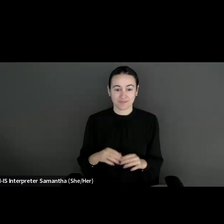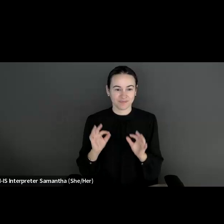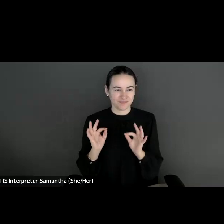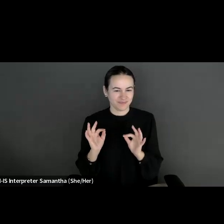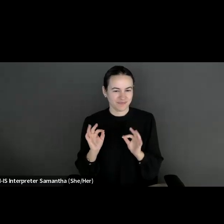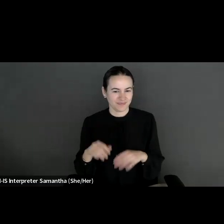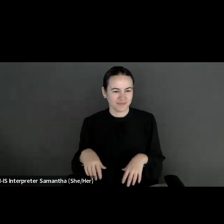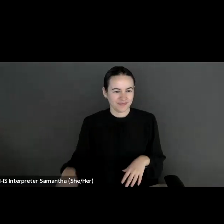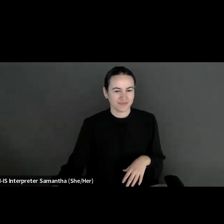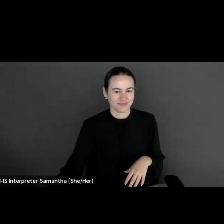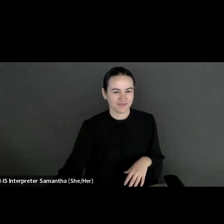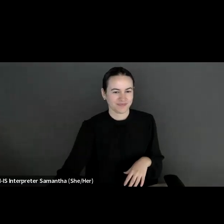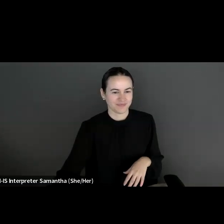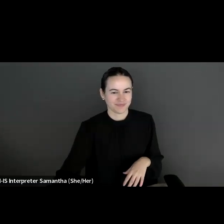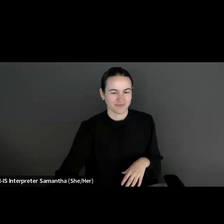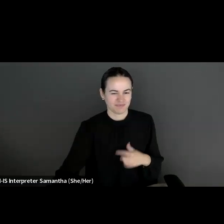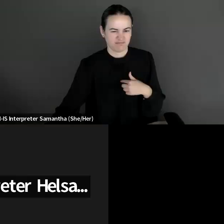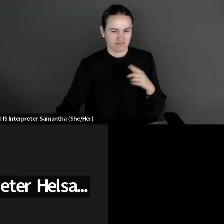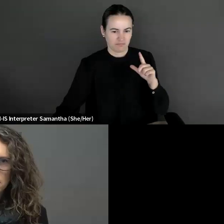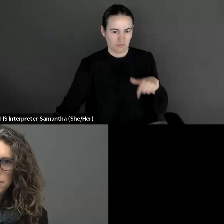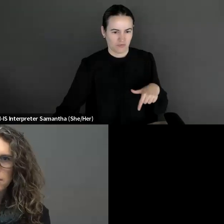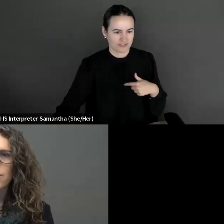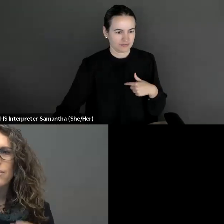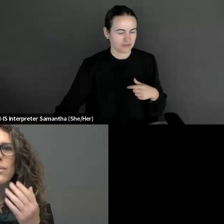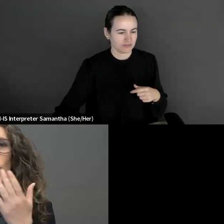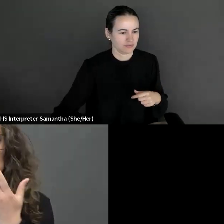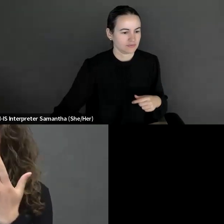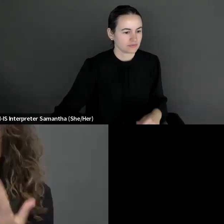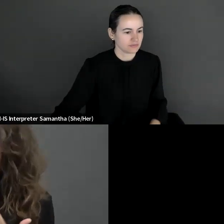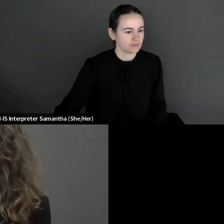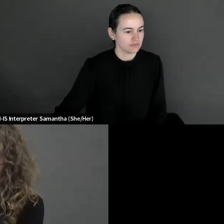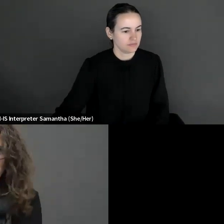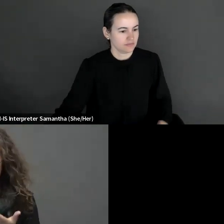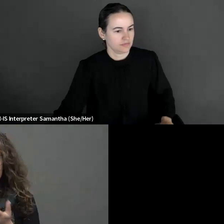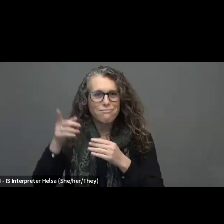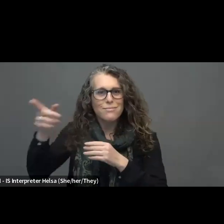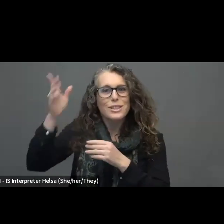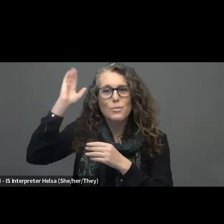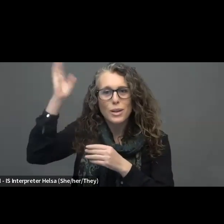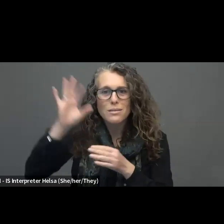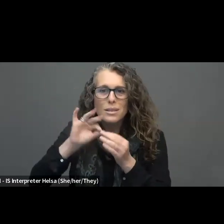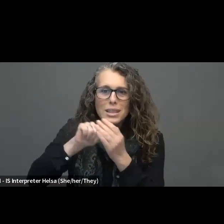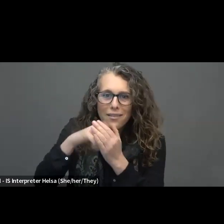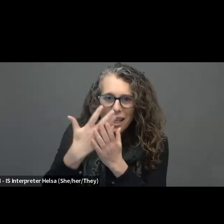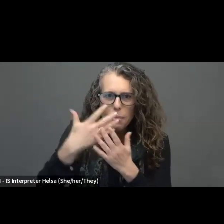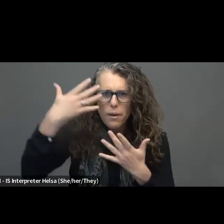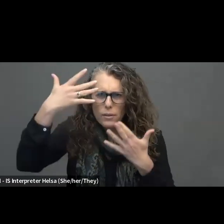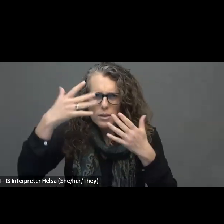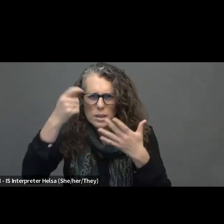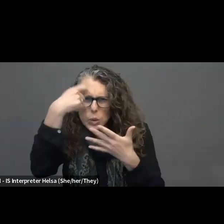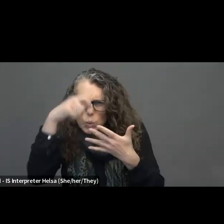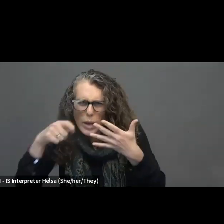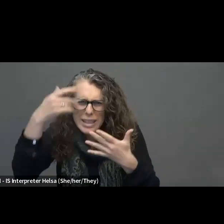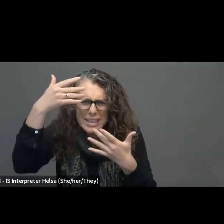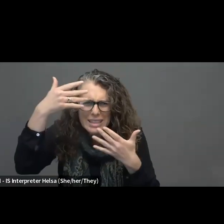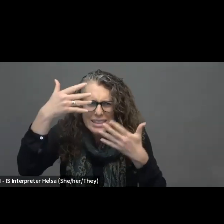are. So Christer will be introducing his presentation on development of rating scales for a